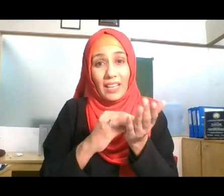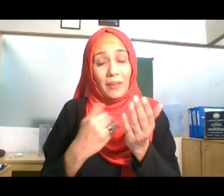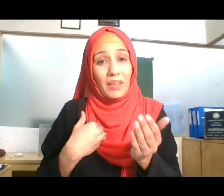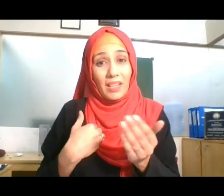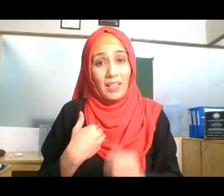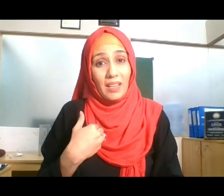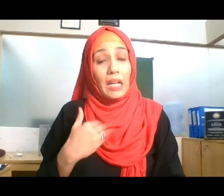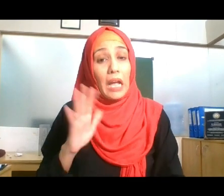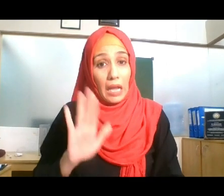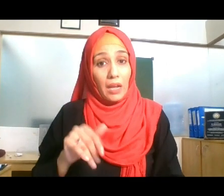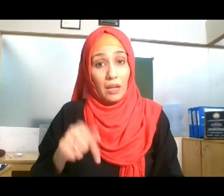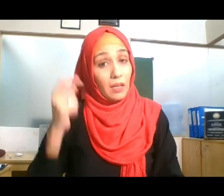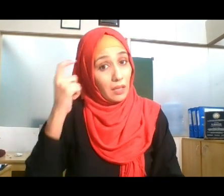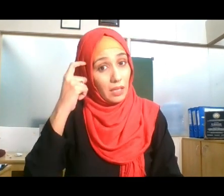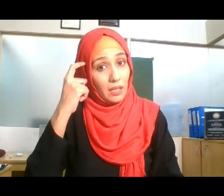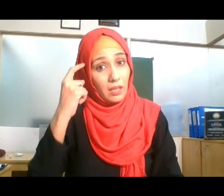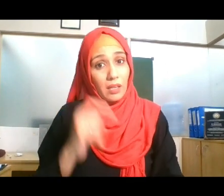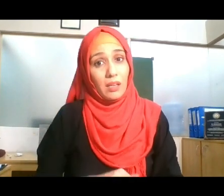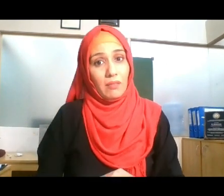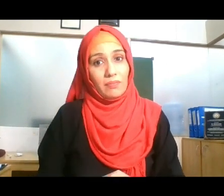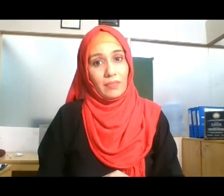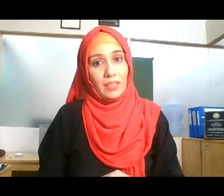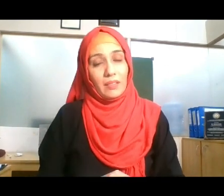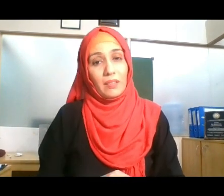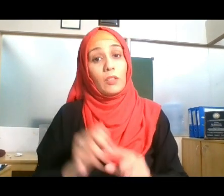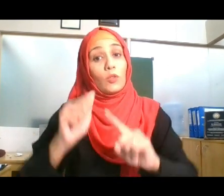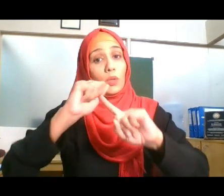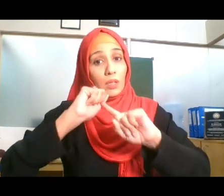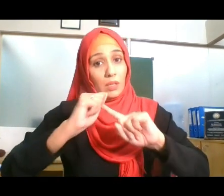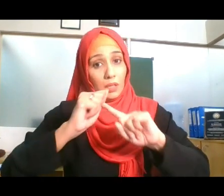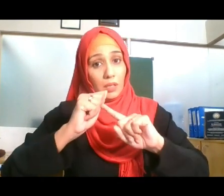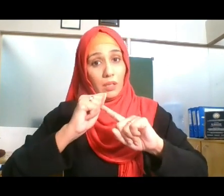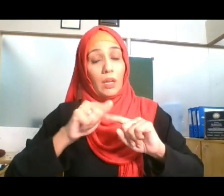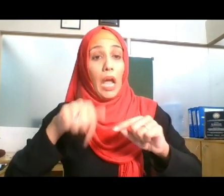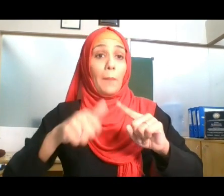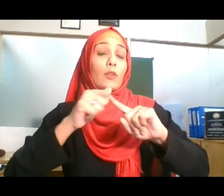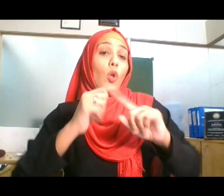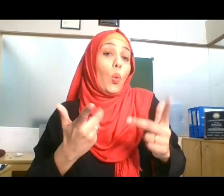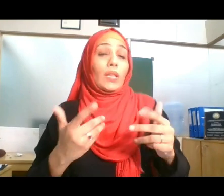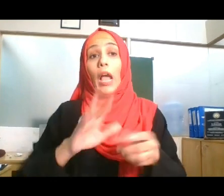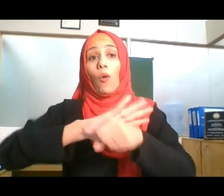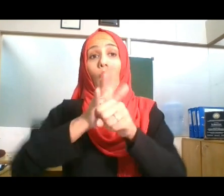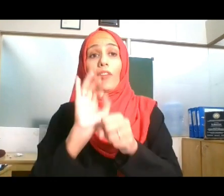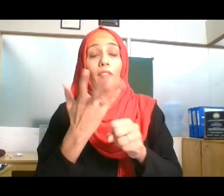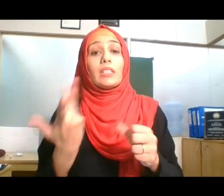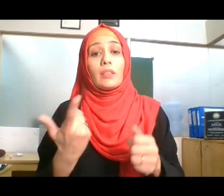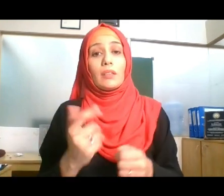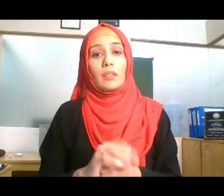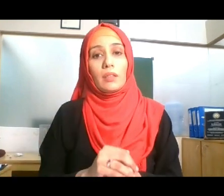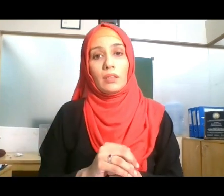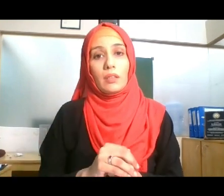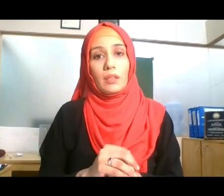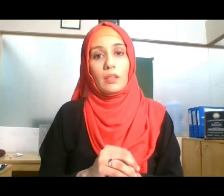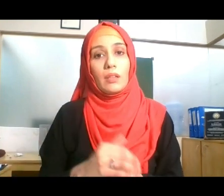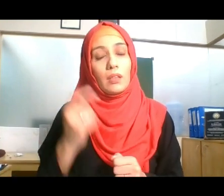become available down the line have now become necessary to happen right now. Maybe 5 or 10 years down the